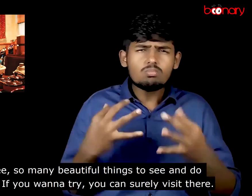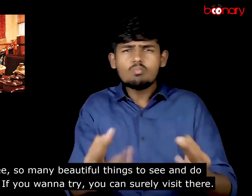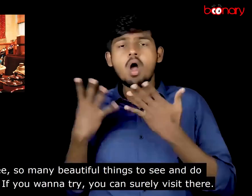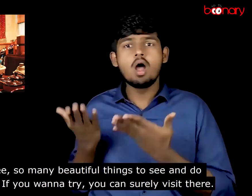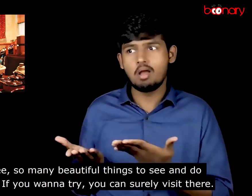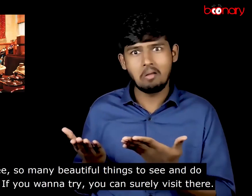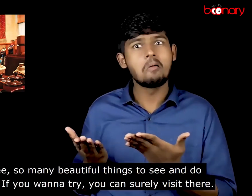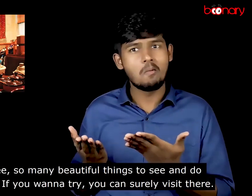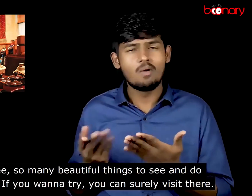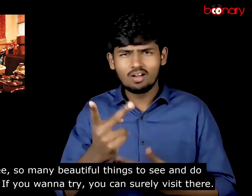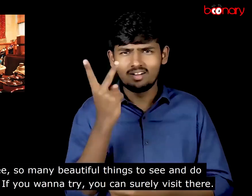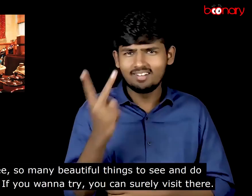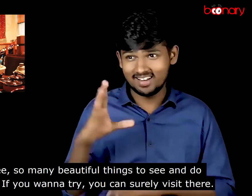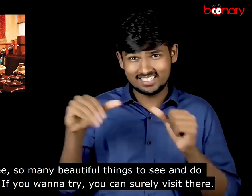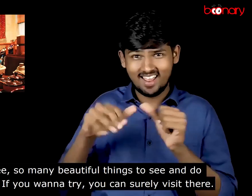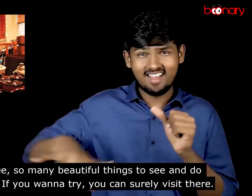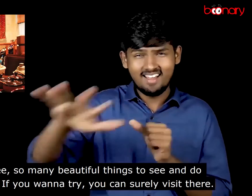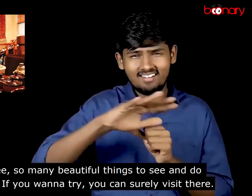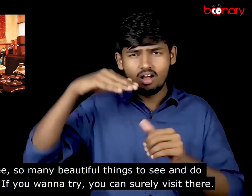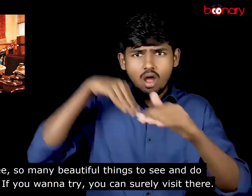So, as you see, so many beautiful things